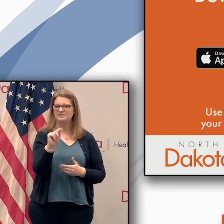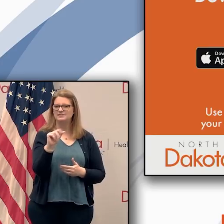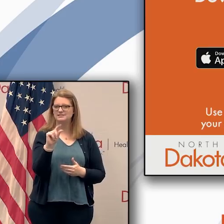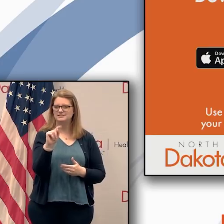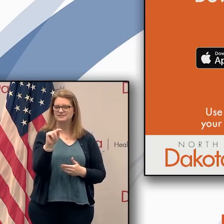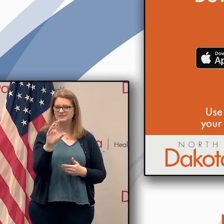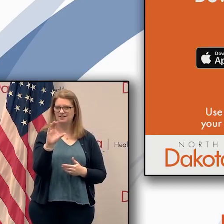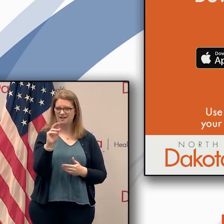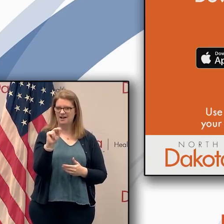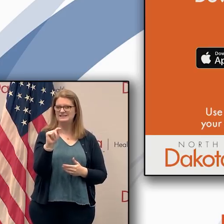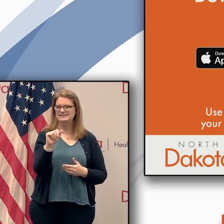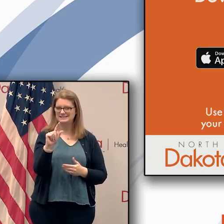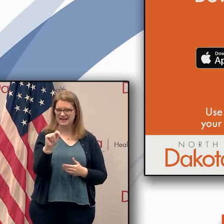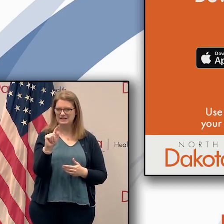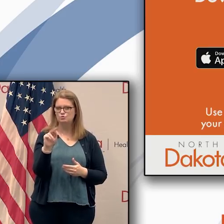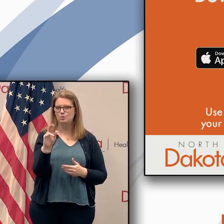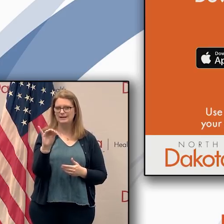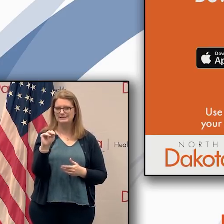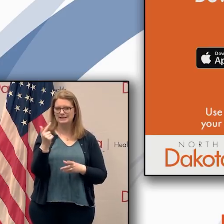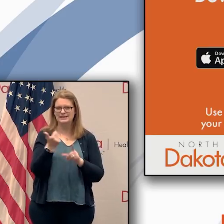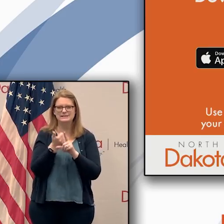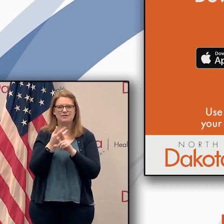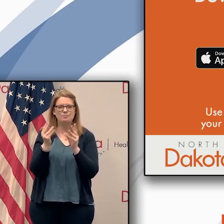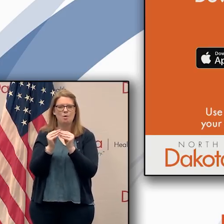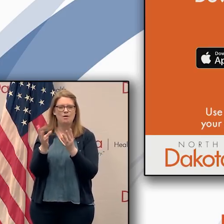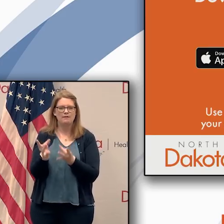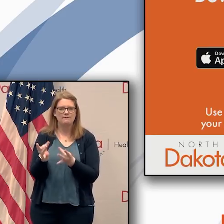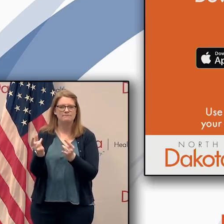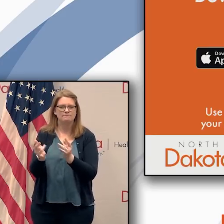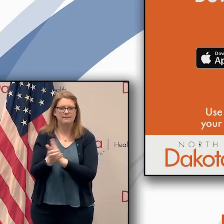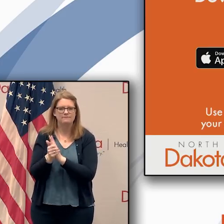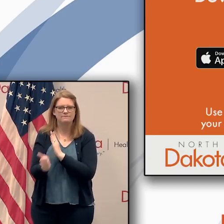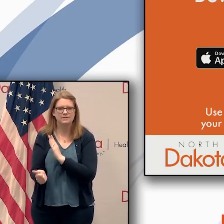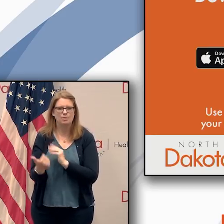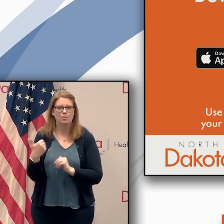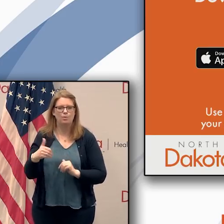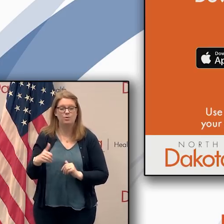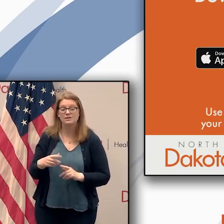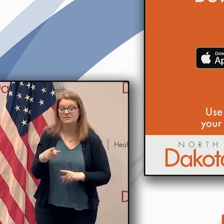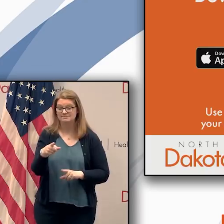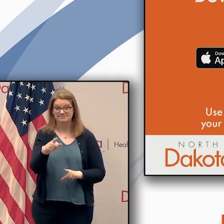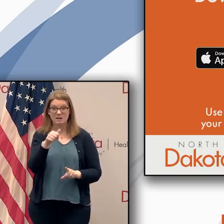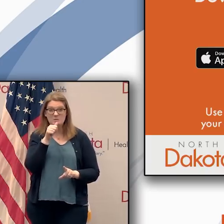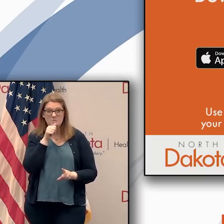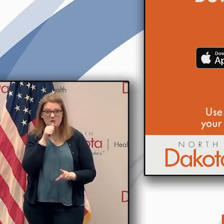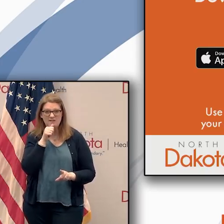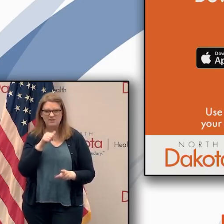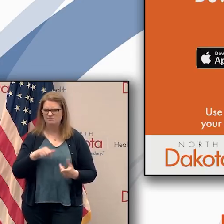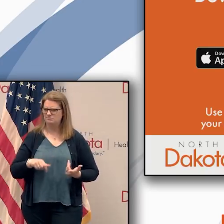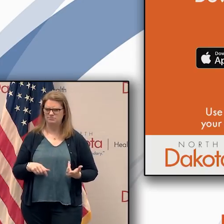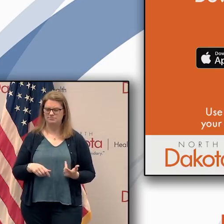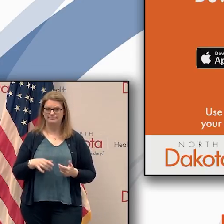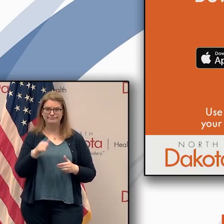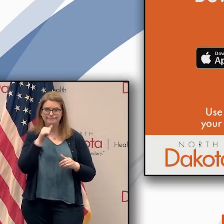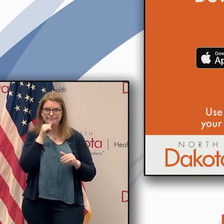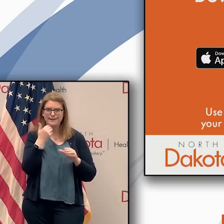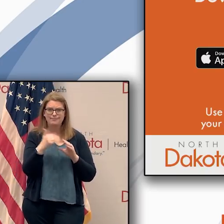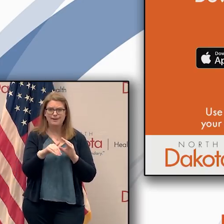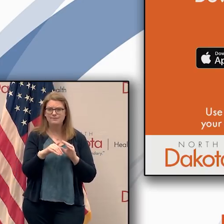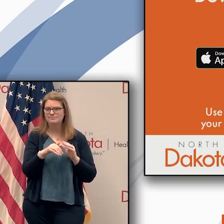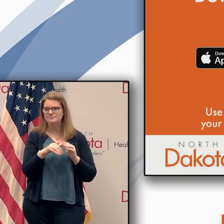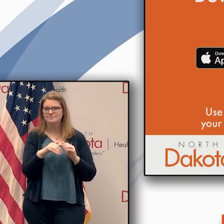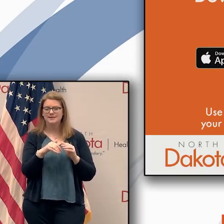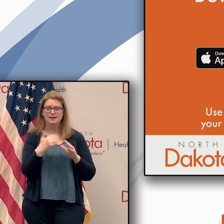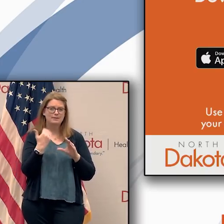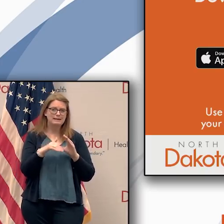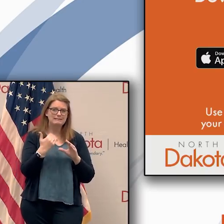in North Dakota. And again, reminder, it's completely anonymous. You don't have to enter an email, you don't have to enter an address, you don't have to